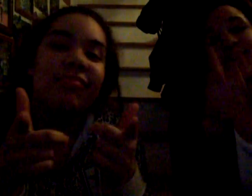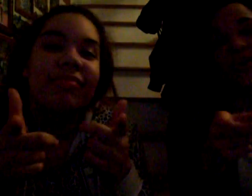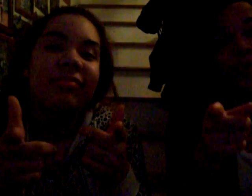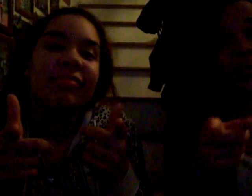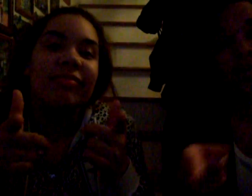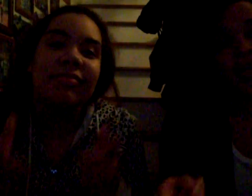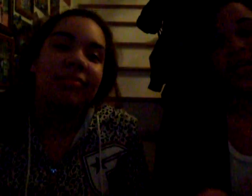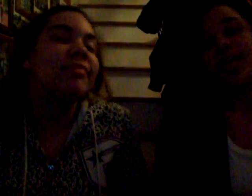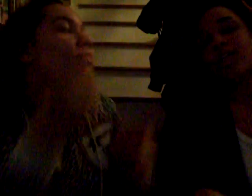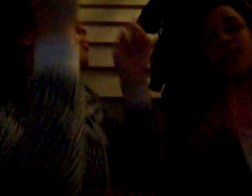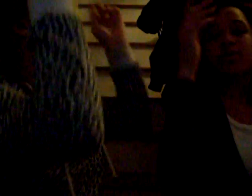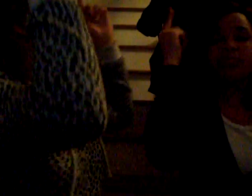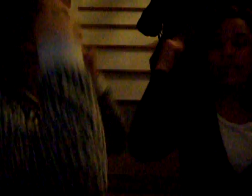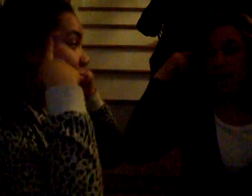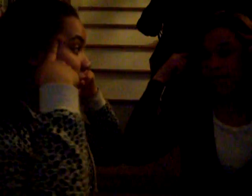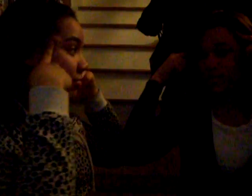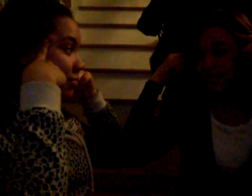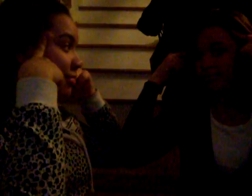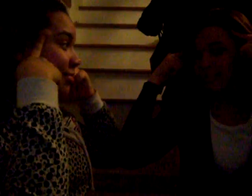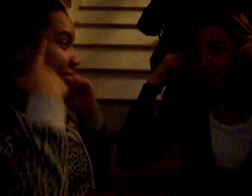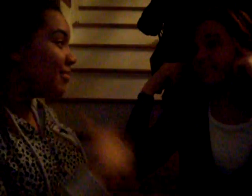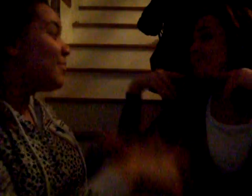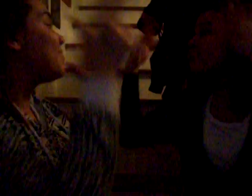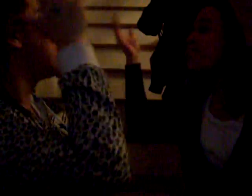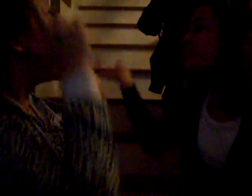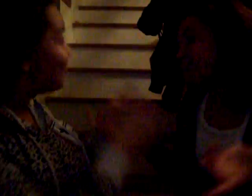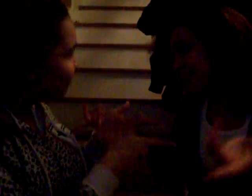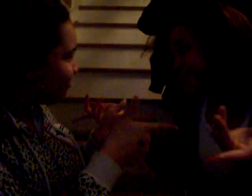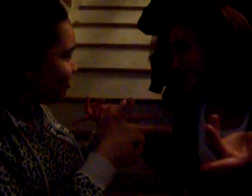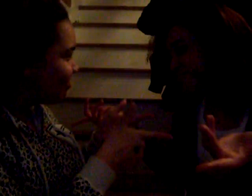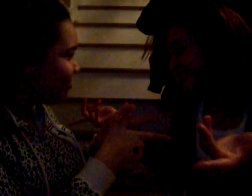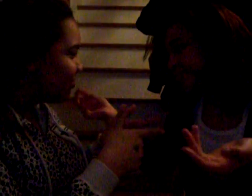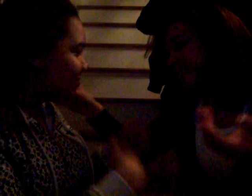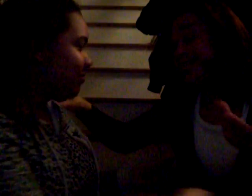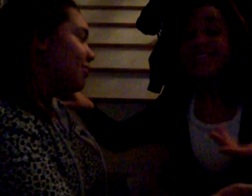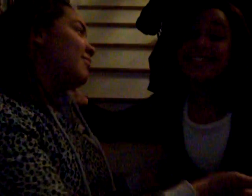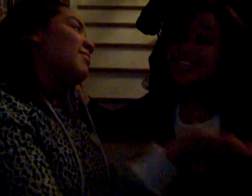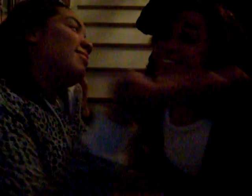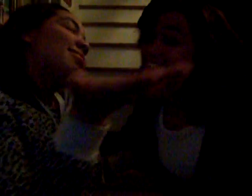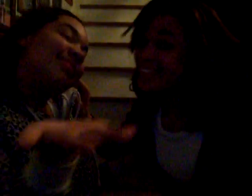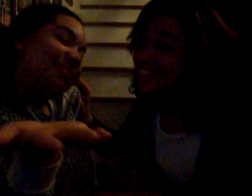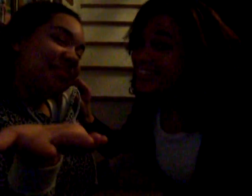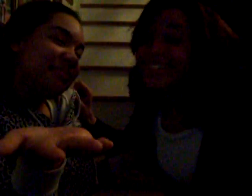You change your mind Like a girl Changes clothes